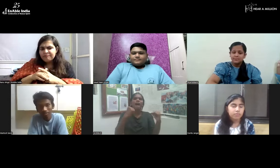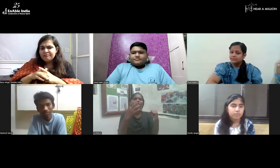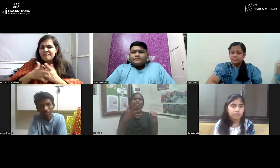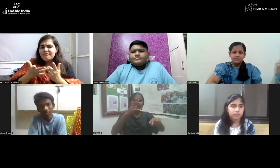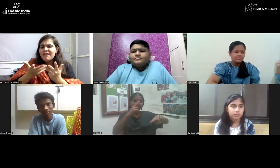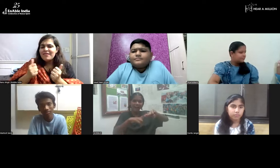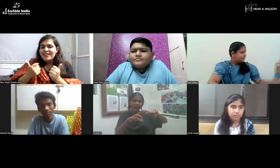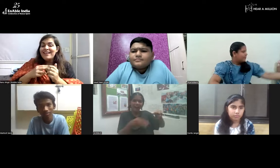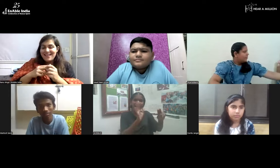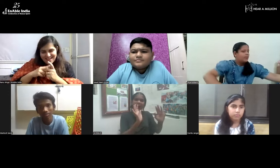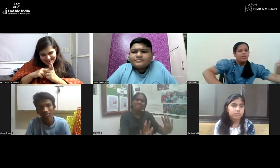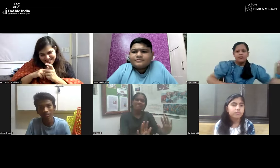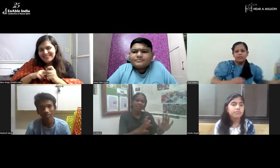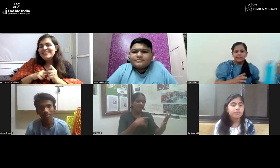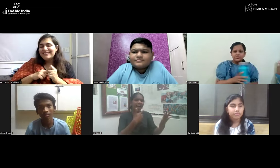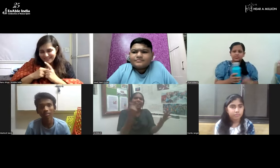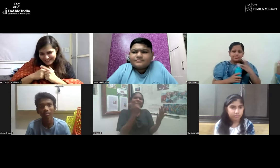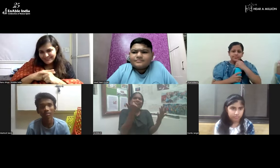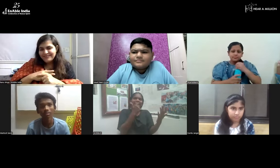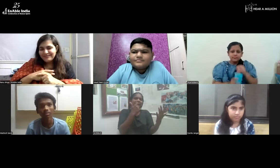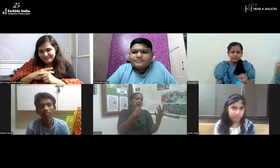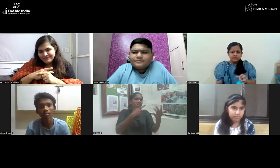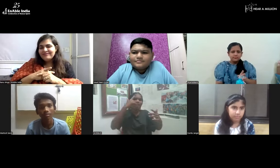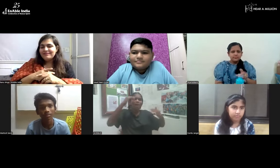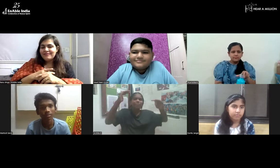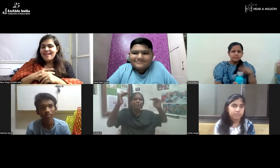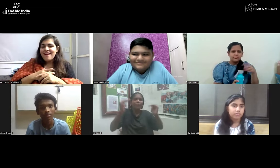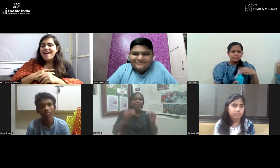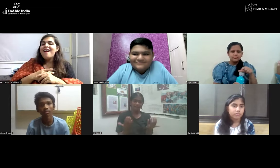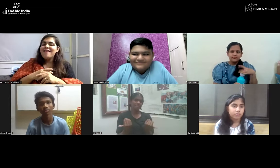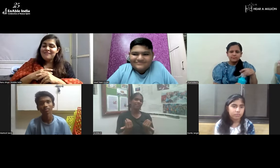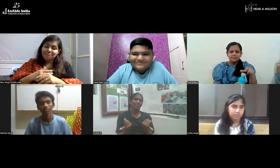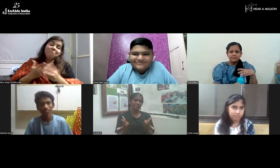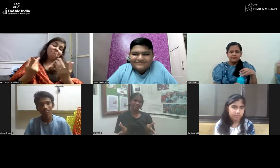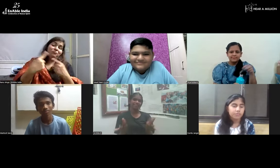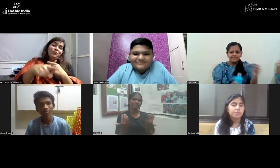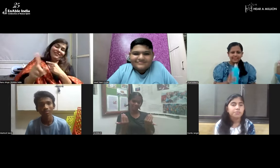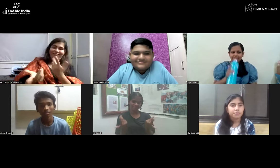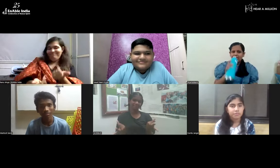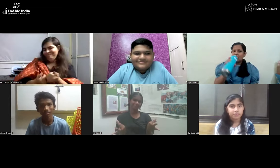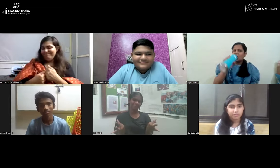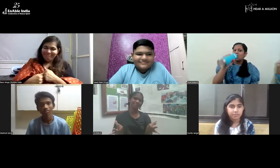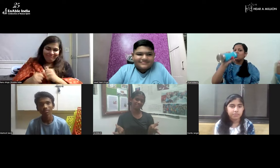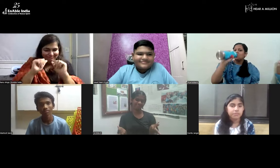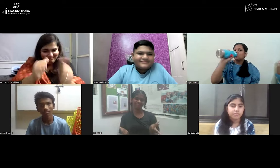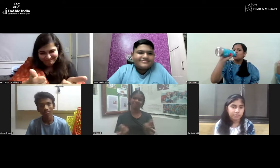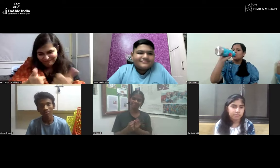fine. From behind, if someone touches you or touches your lips, is that all fine?